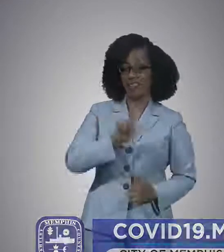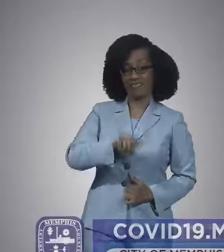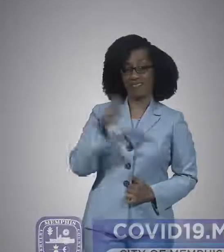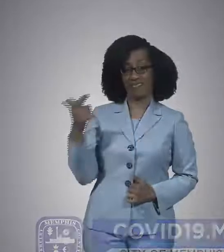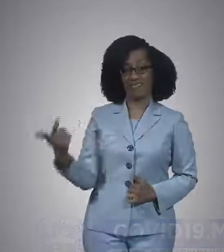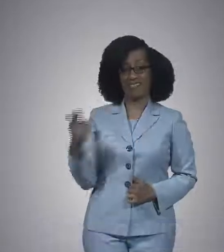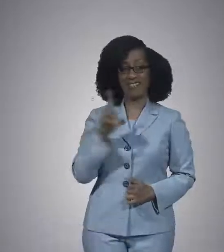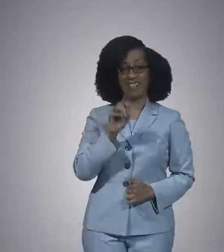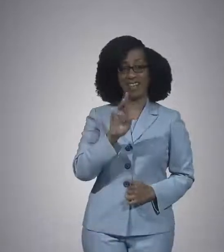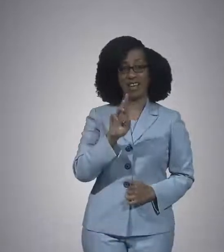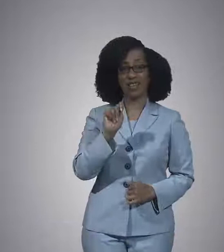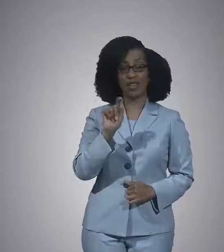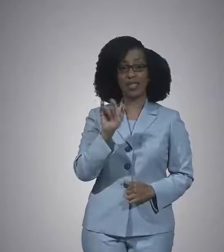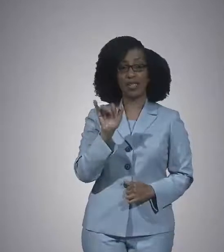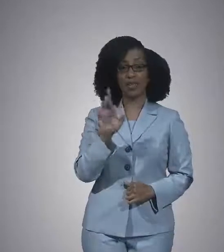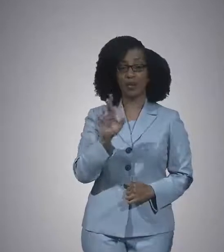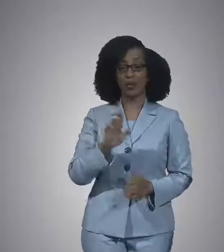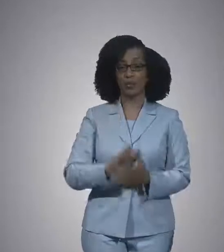Dr. Taylor for her comments.